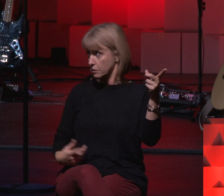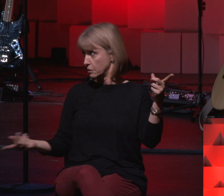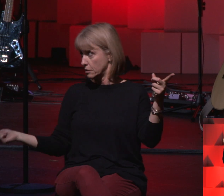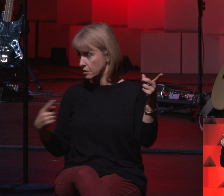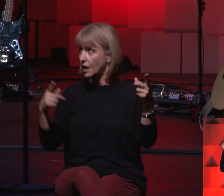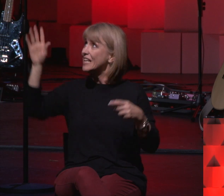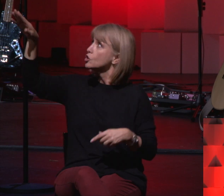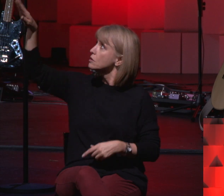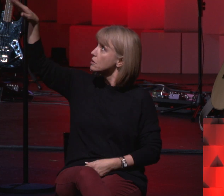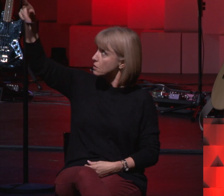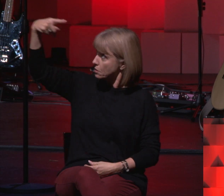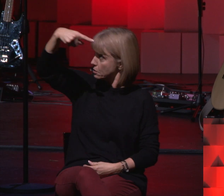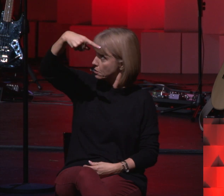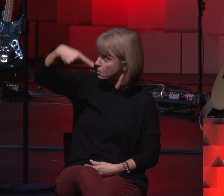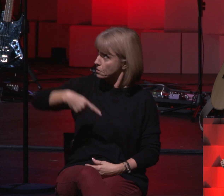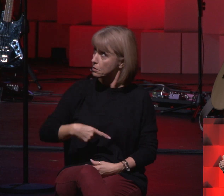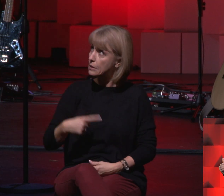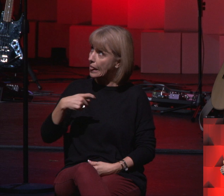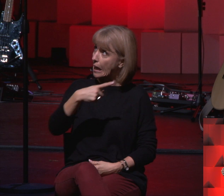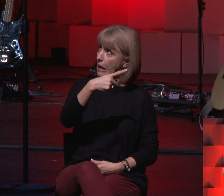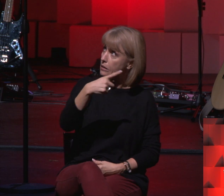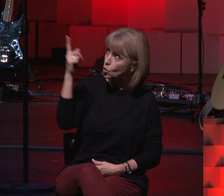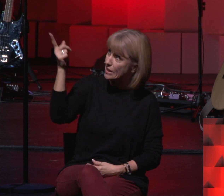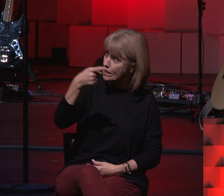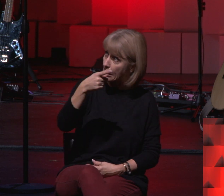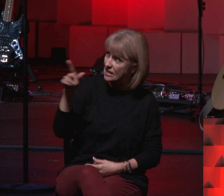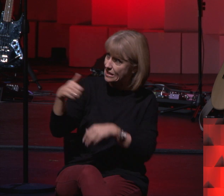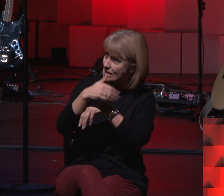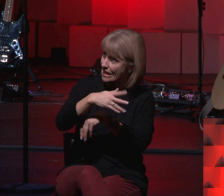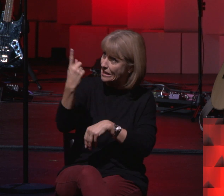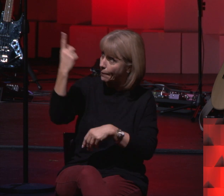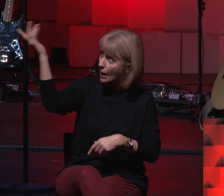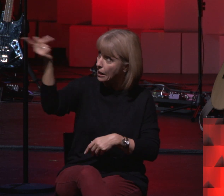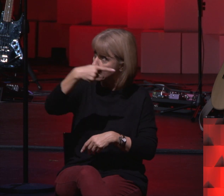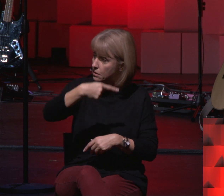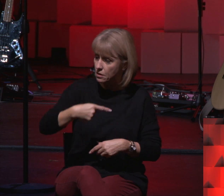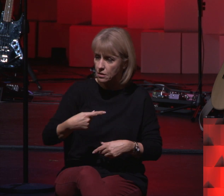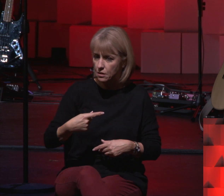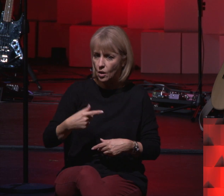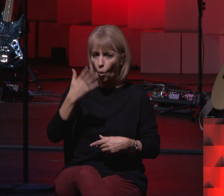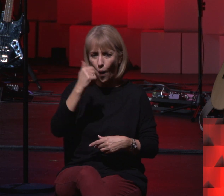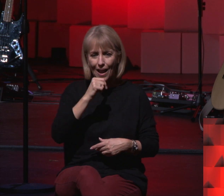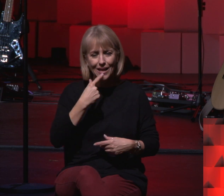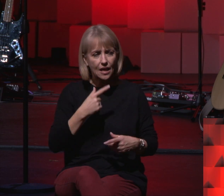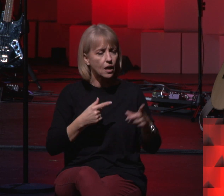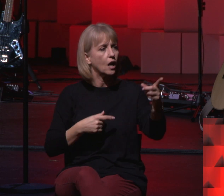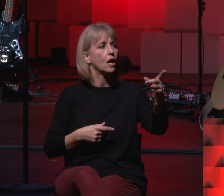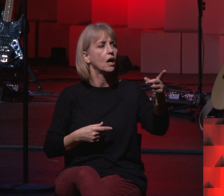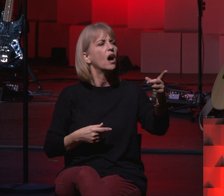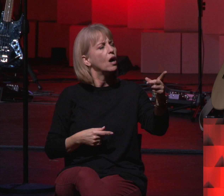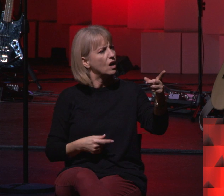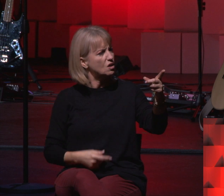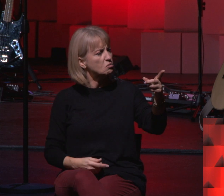you need to send these people. Jesus, you need to send someone else. I need to get someone else. How about the first answer is, wow, look at this need. God, what